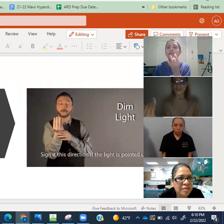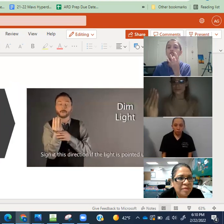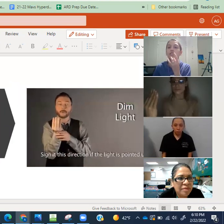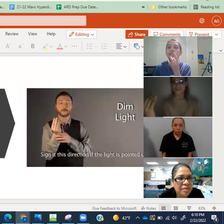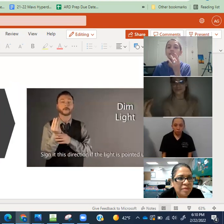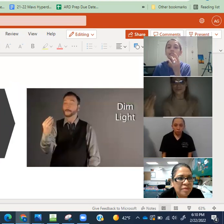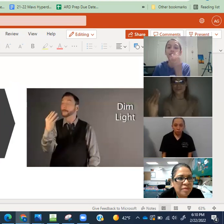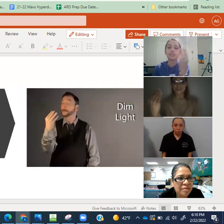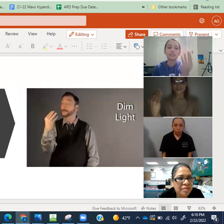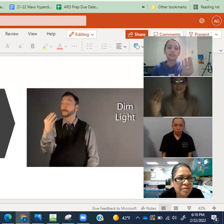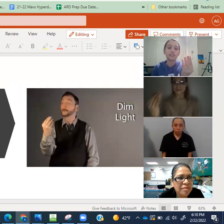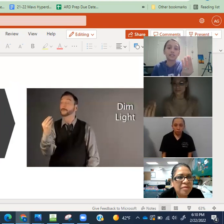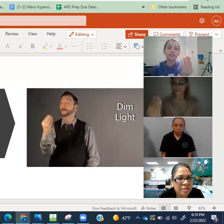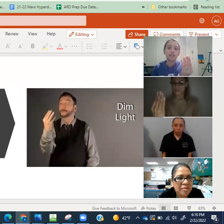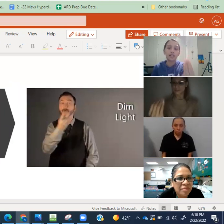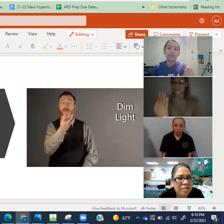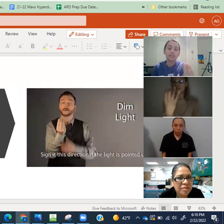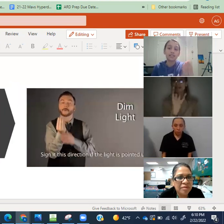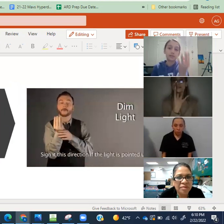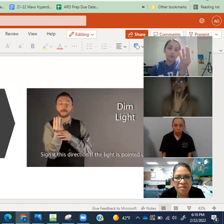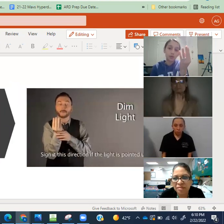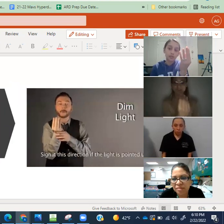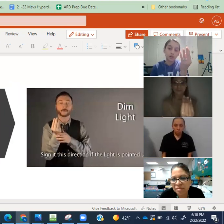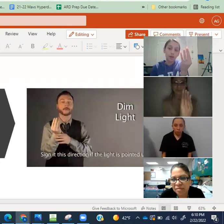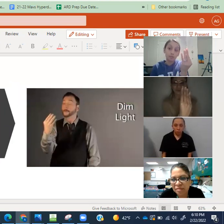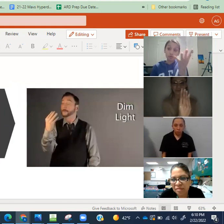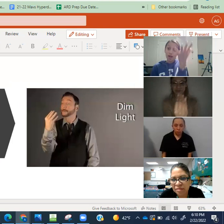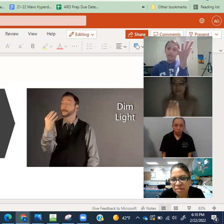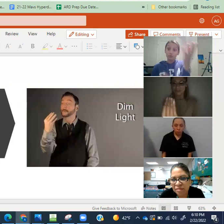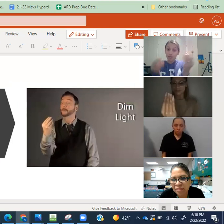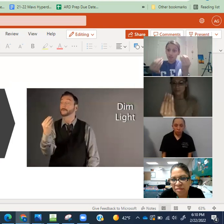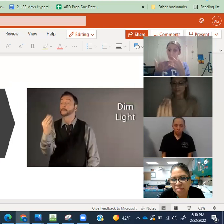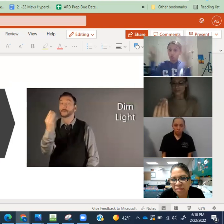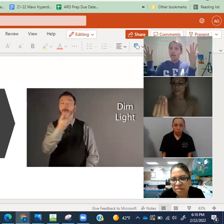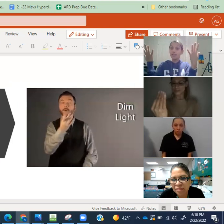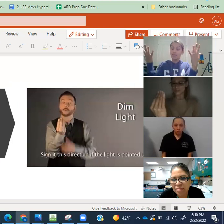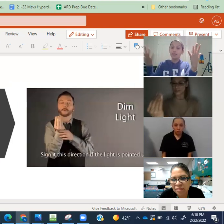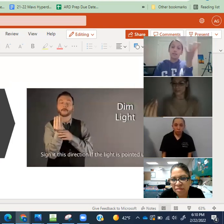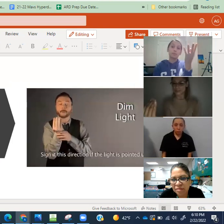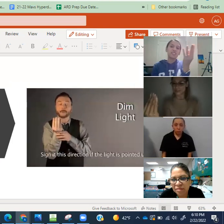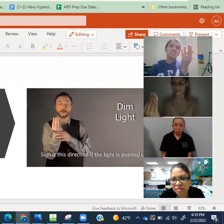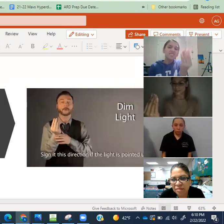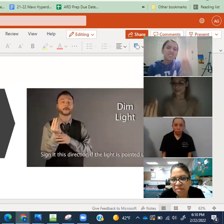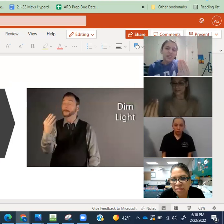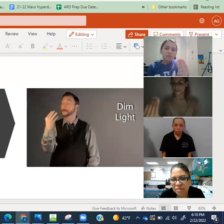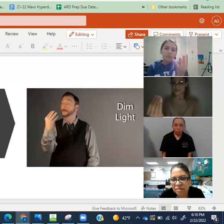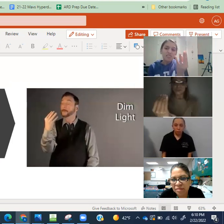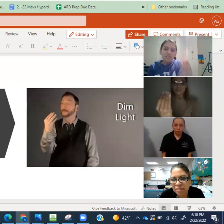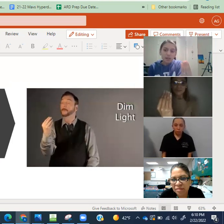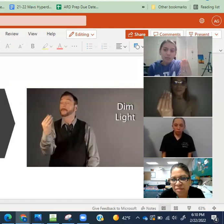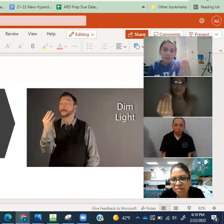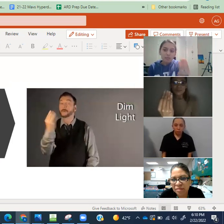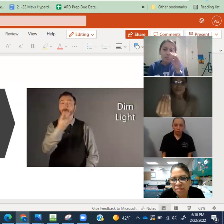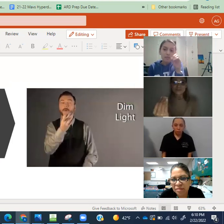So this is like your light. And it's dim, so it's not bright, right? It's not bright, but it's dim.